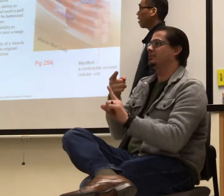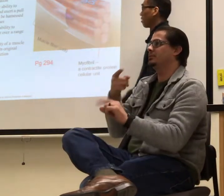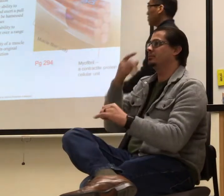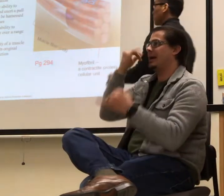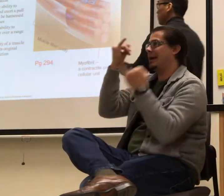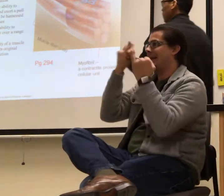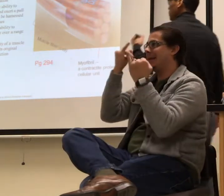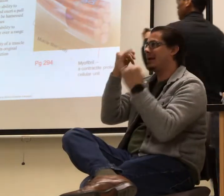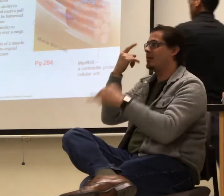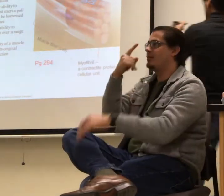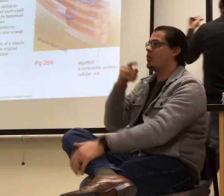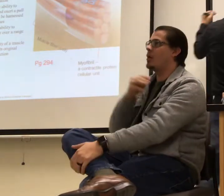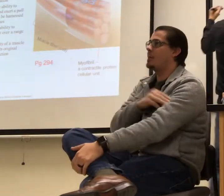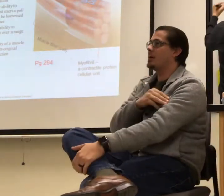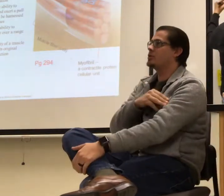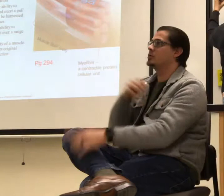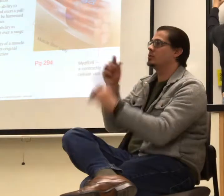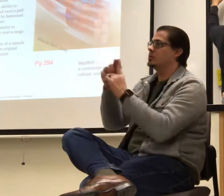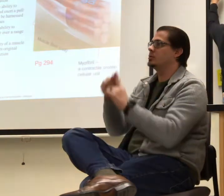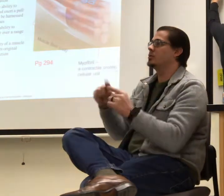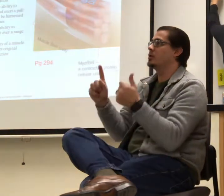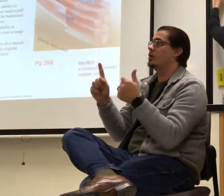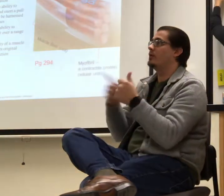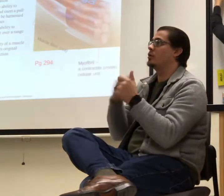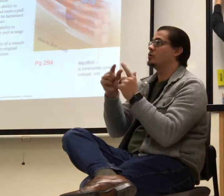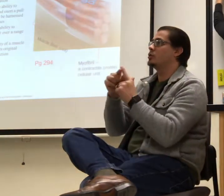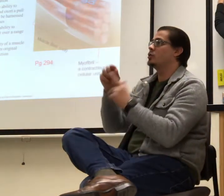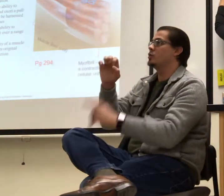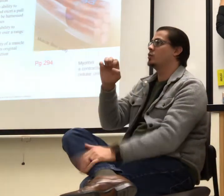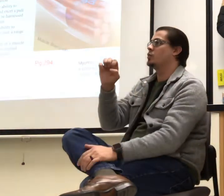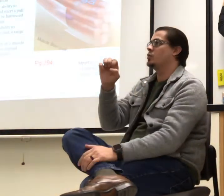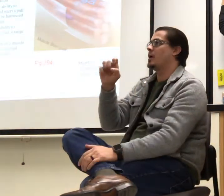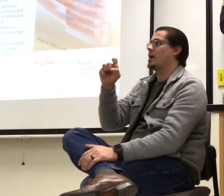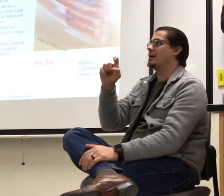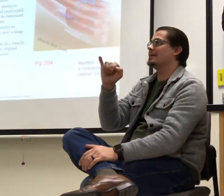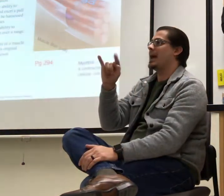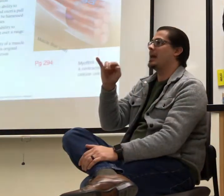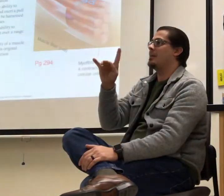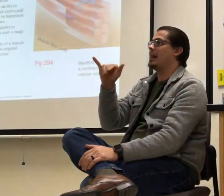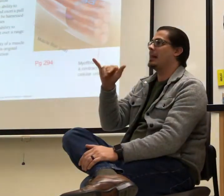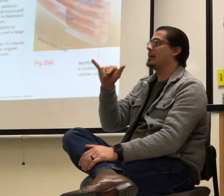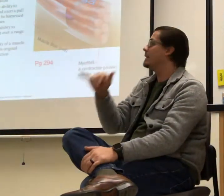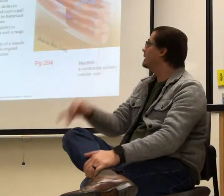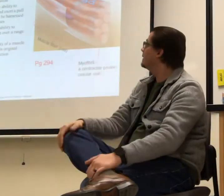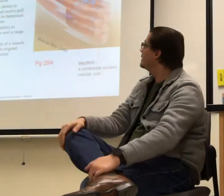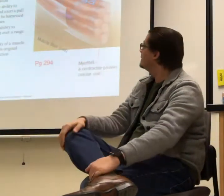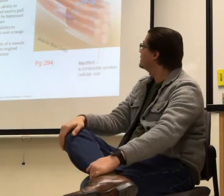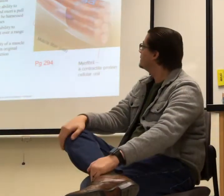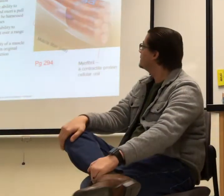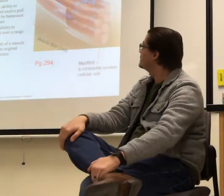muscle physiology. The first term is excitability, key feature of muscle.